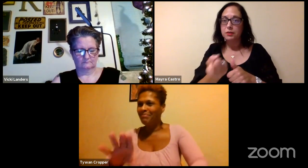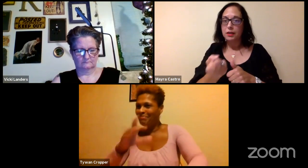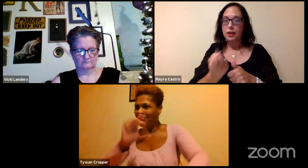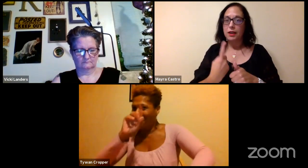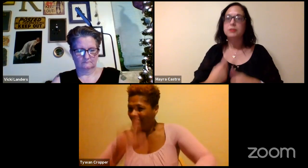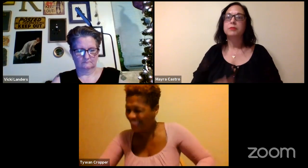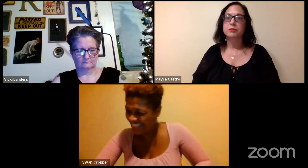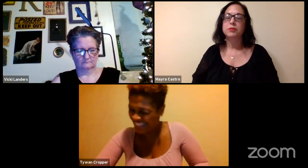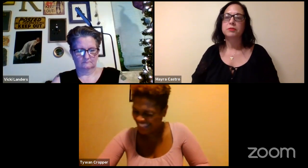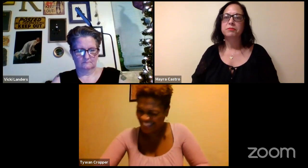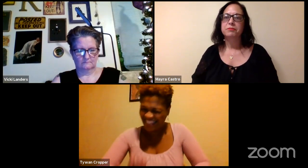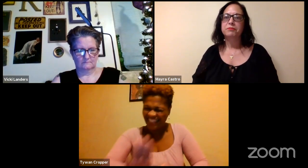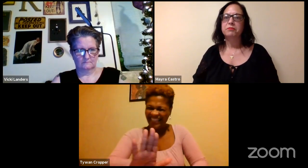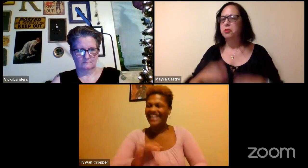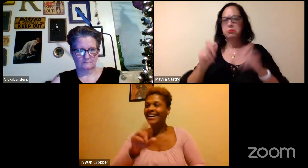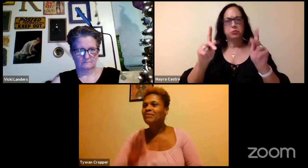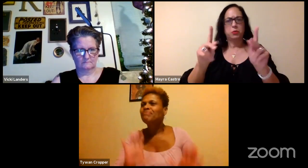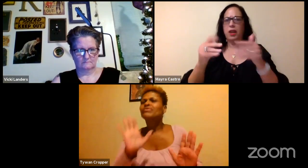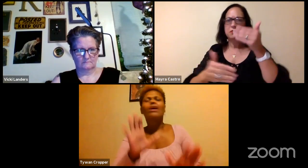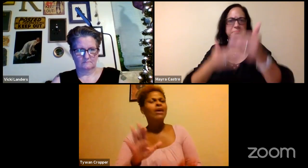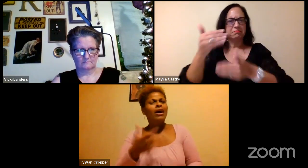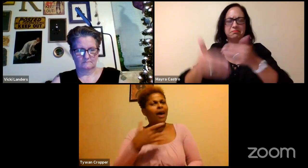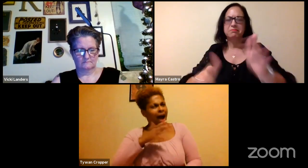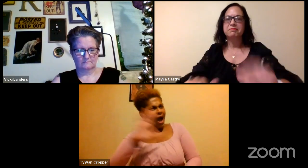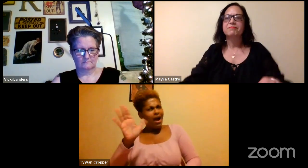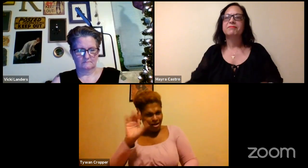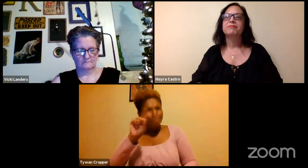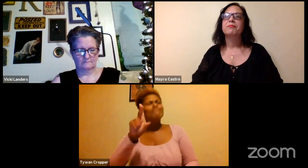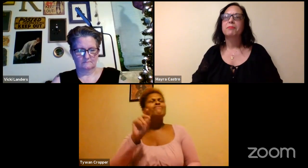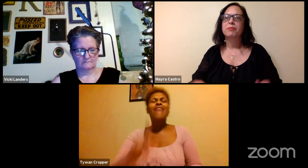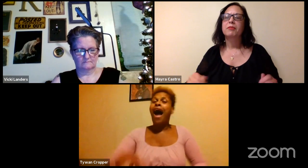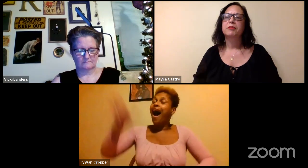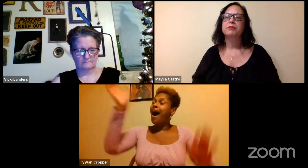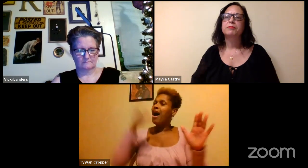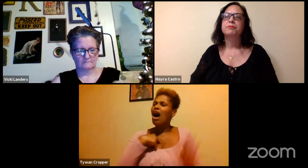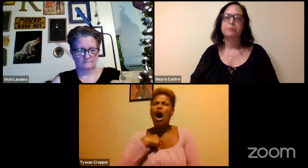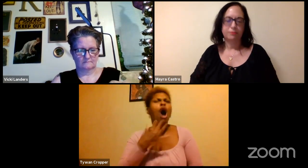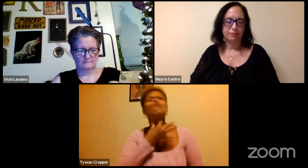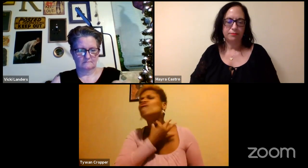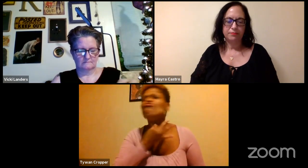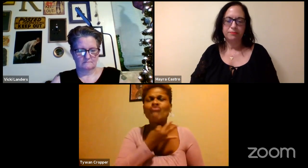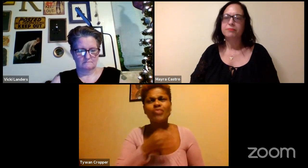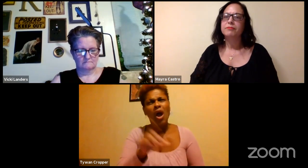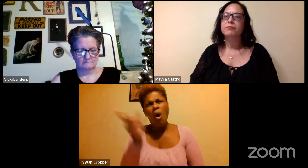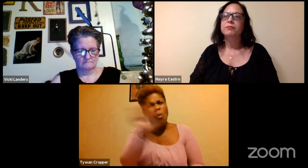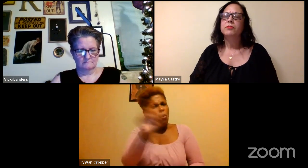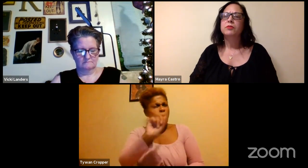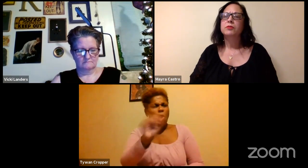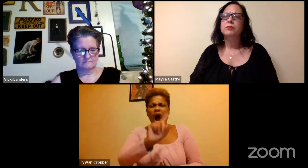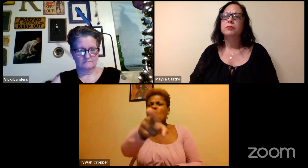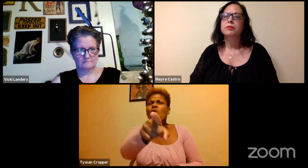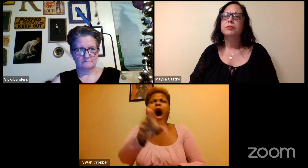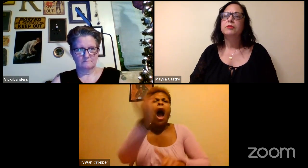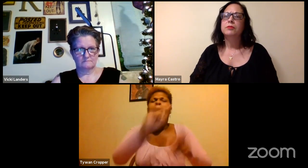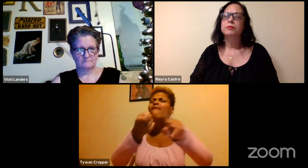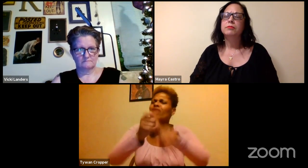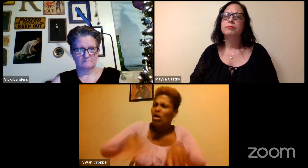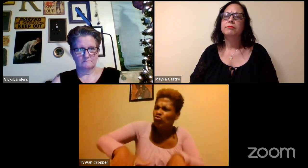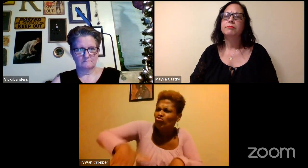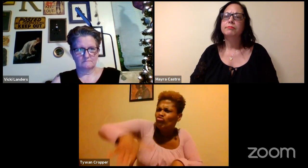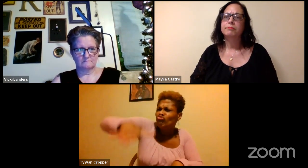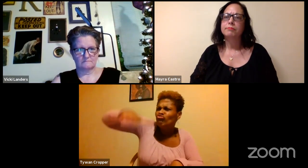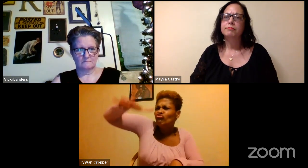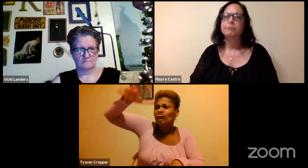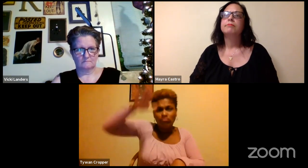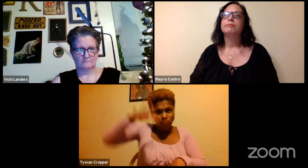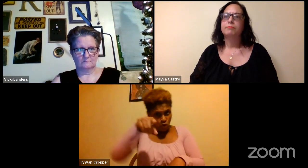So Taiwan, you have some questions for me, I understand. Take your time. Yes.